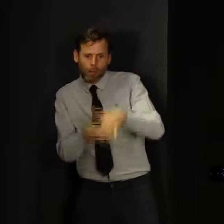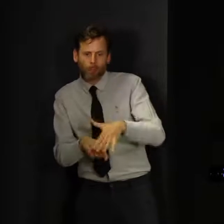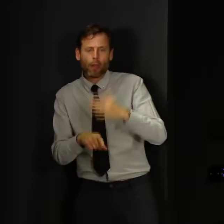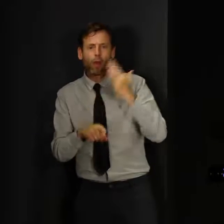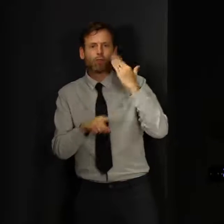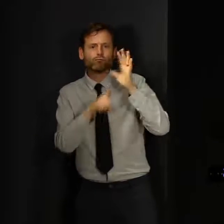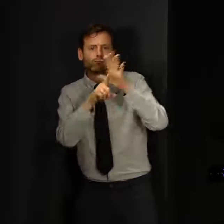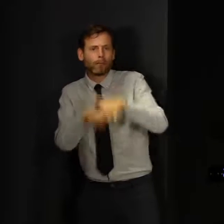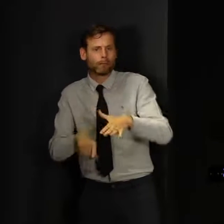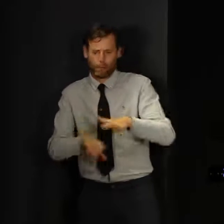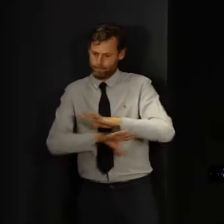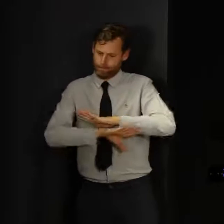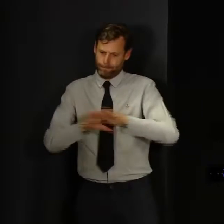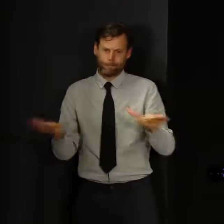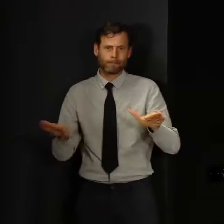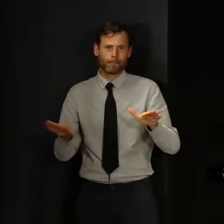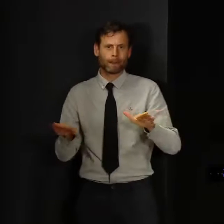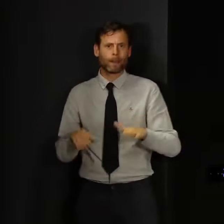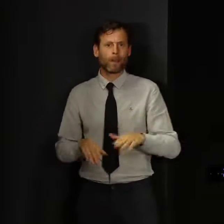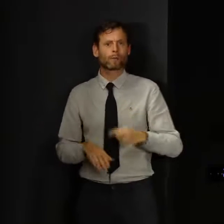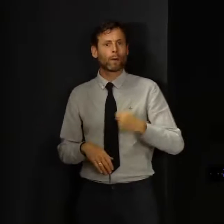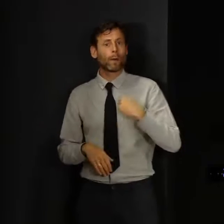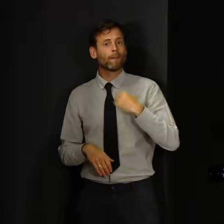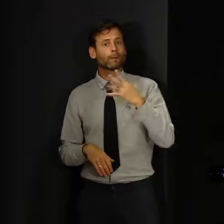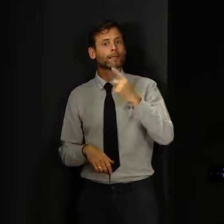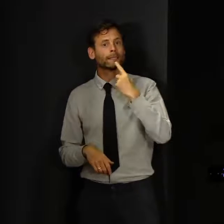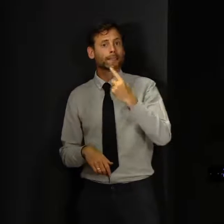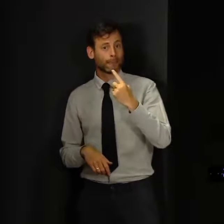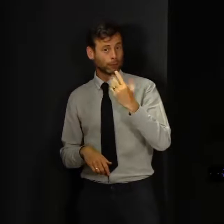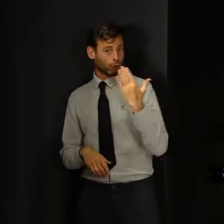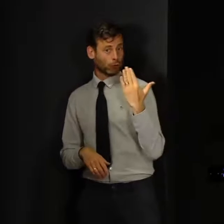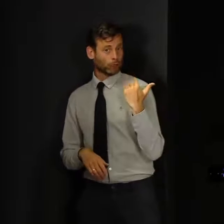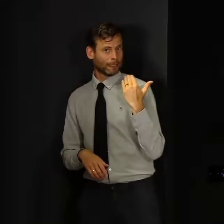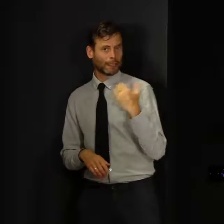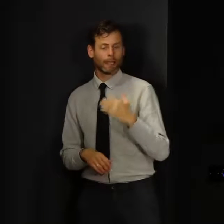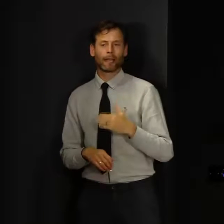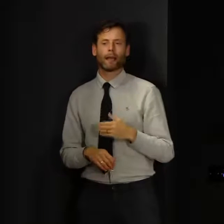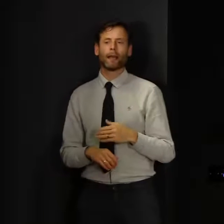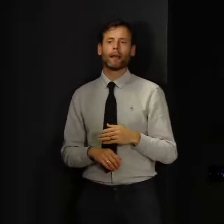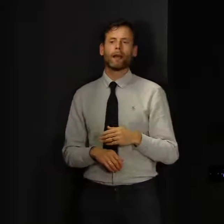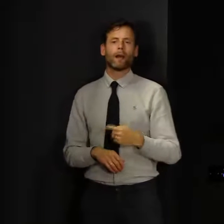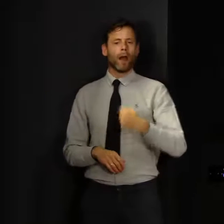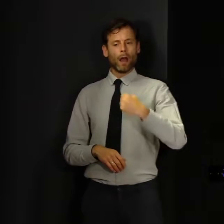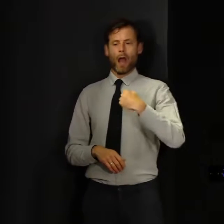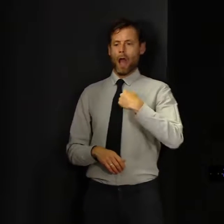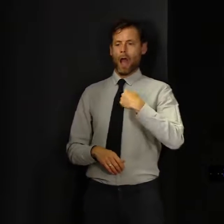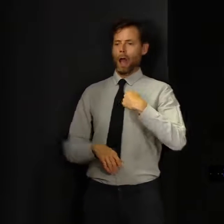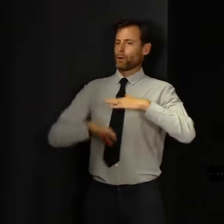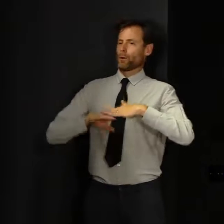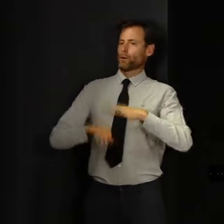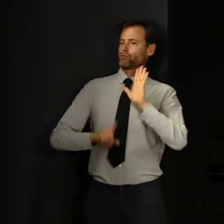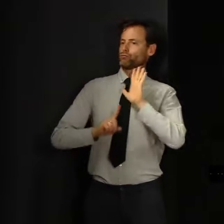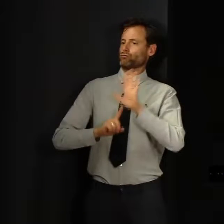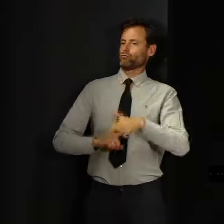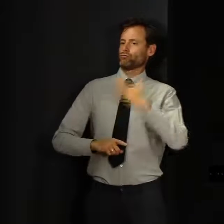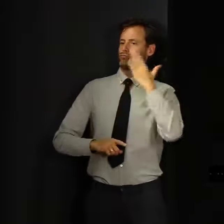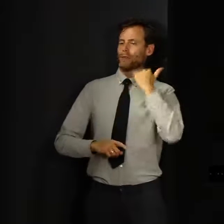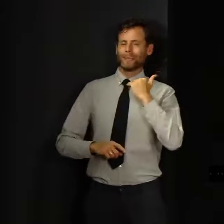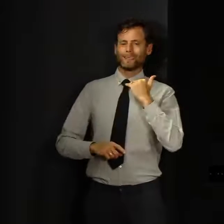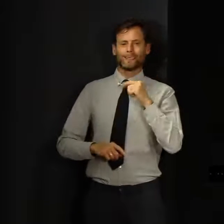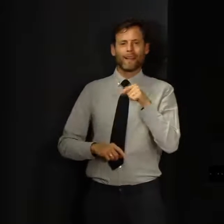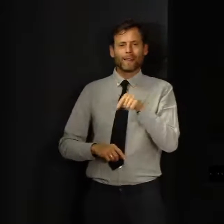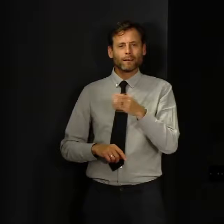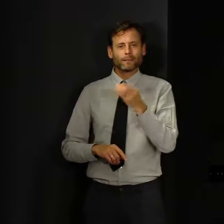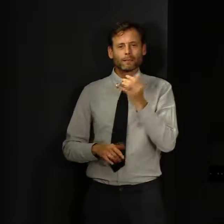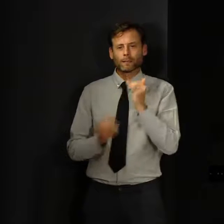or racism of any kind. As I've said in recent days, it's not enough to simply say that you're not a racist. We must be loudly